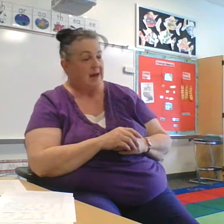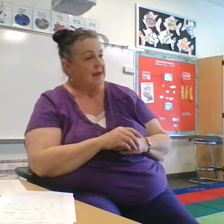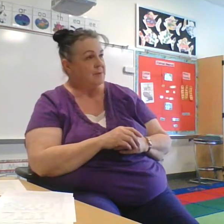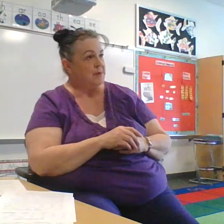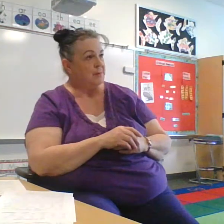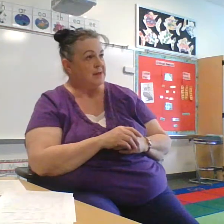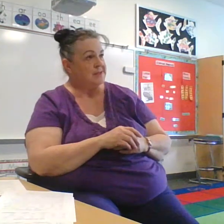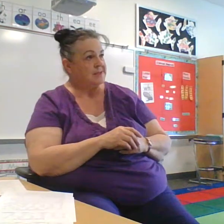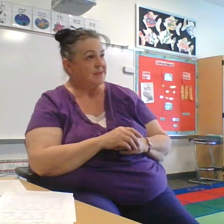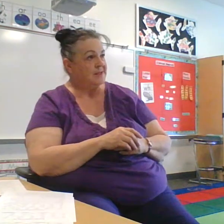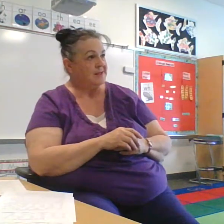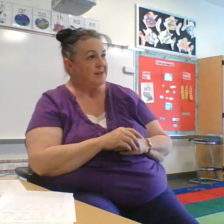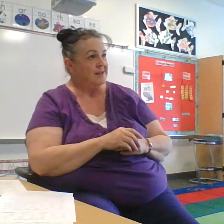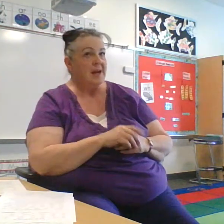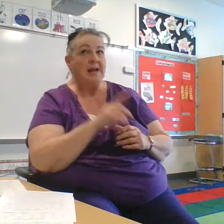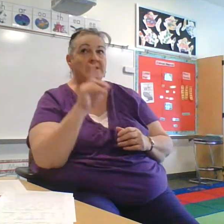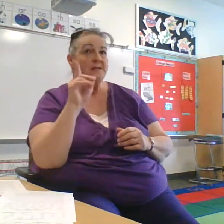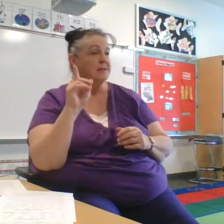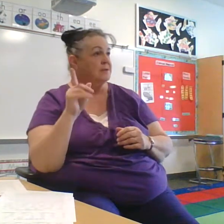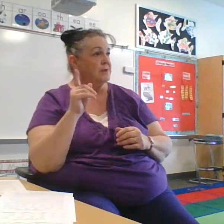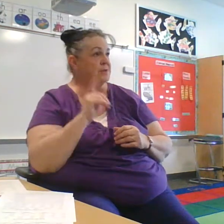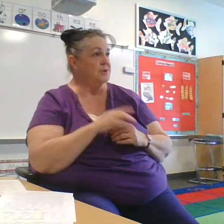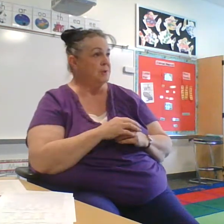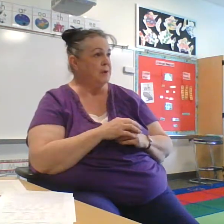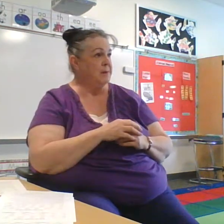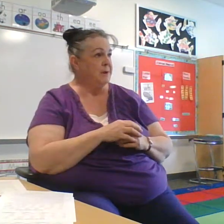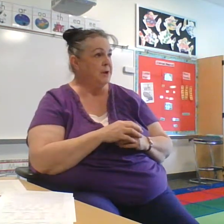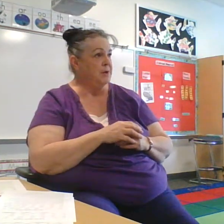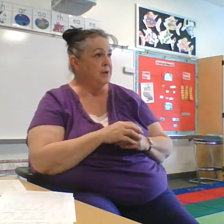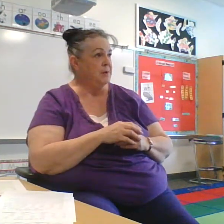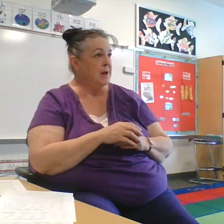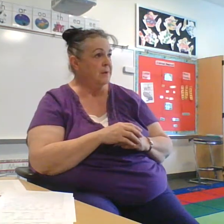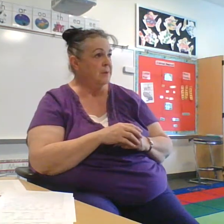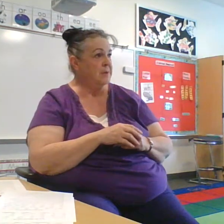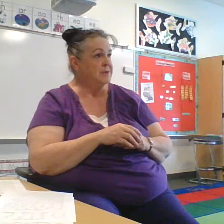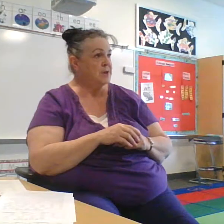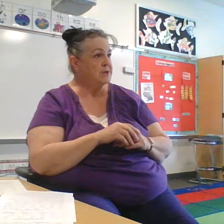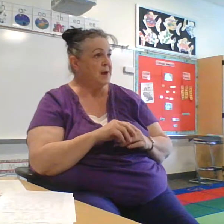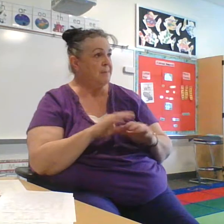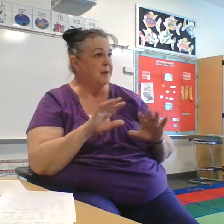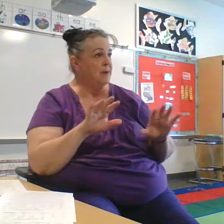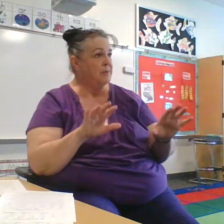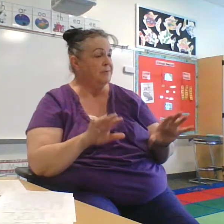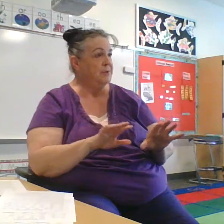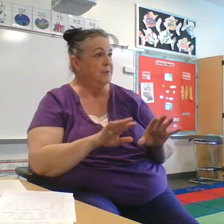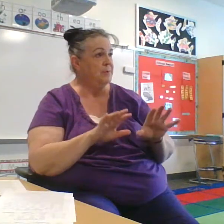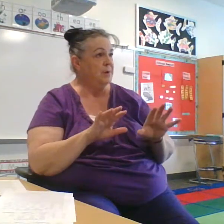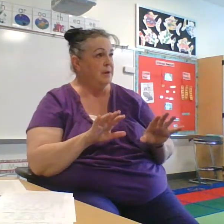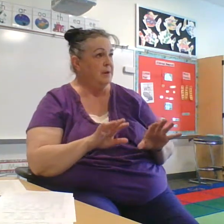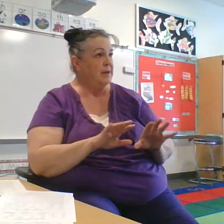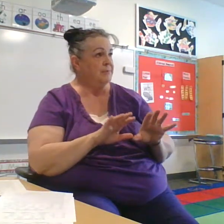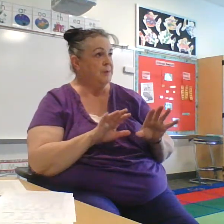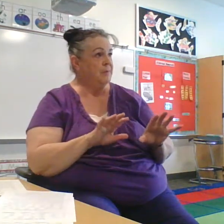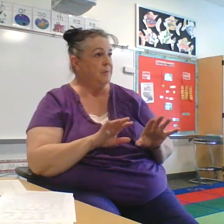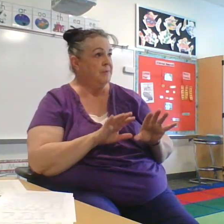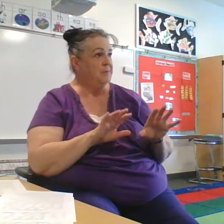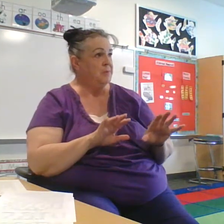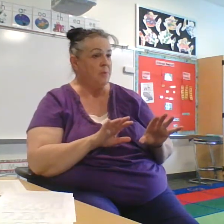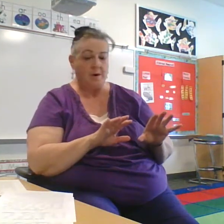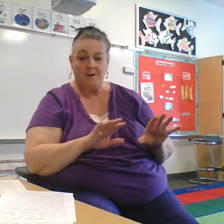I don't want to waste. Is Joan coming? Do you know? I don't want to waste our time, but I'll review if we want.